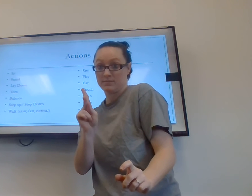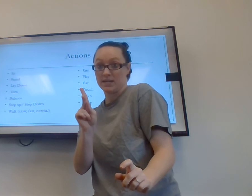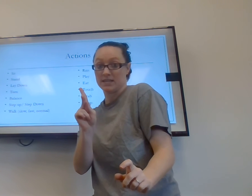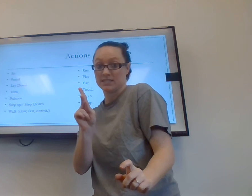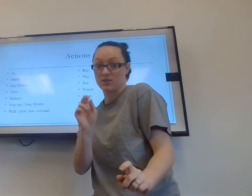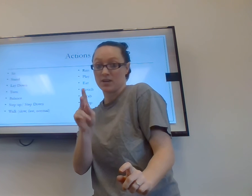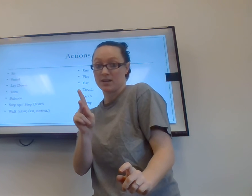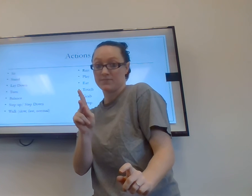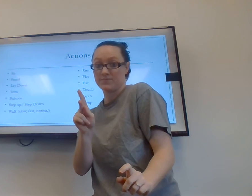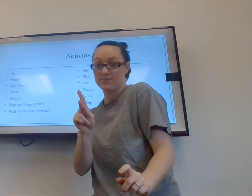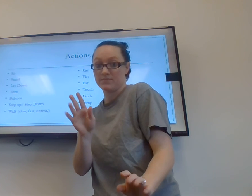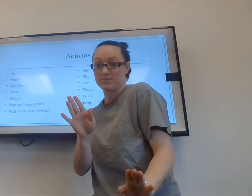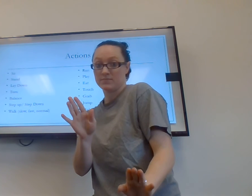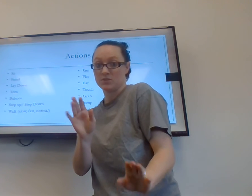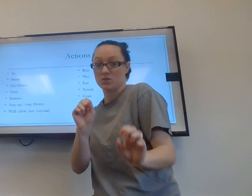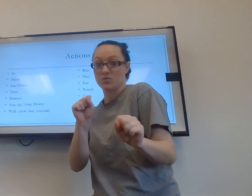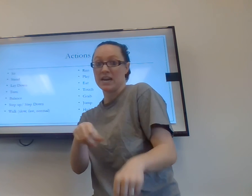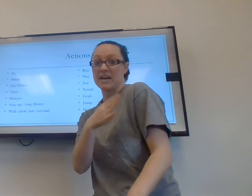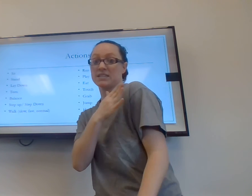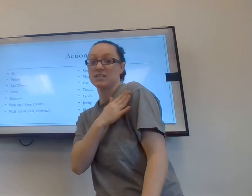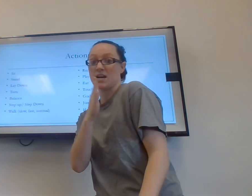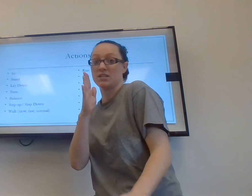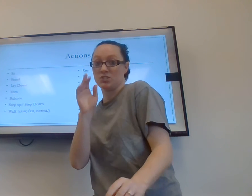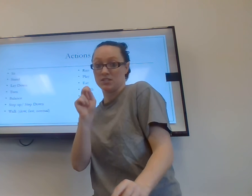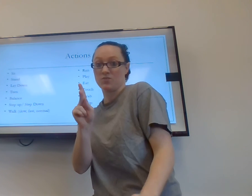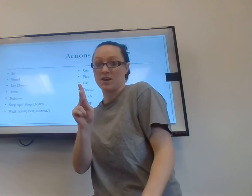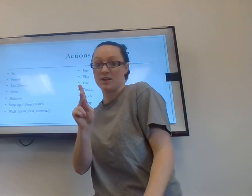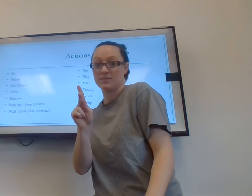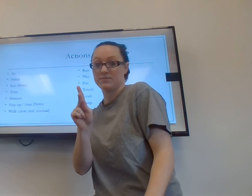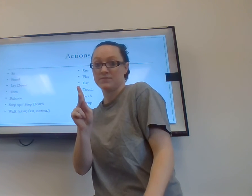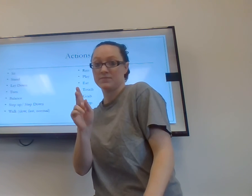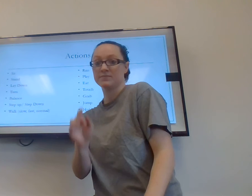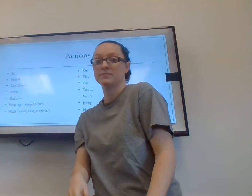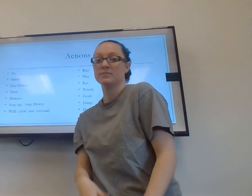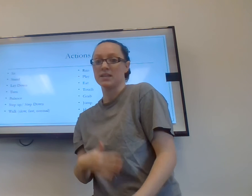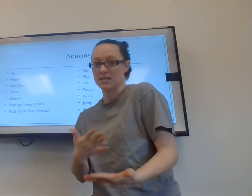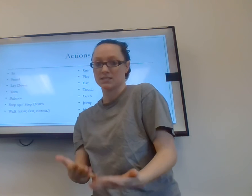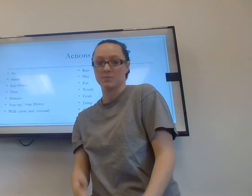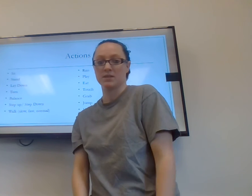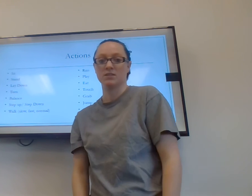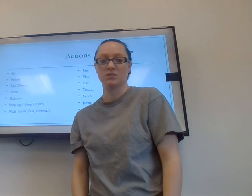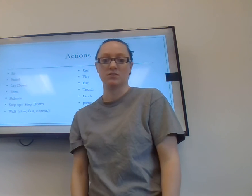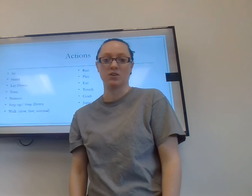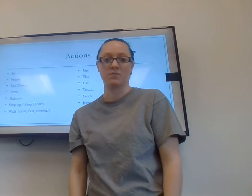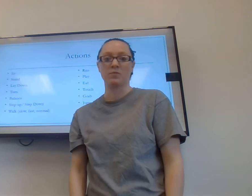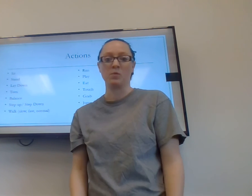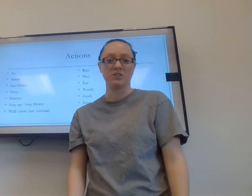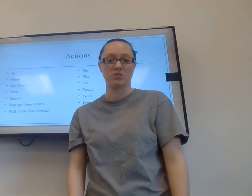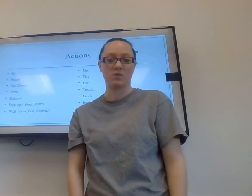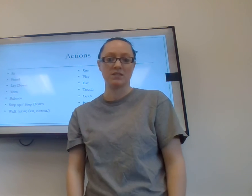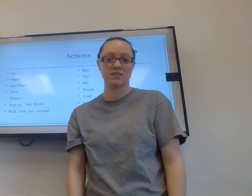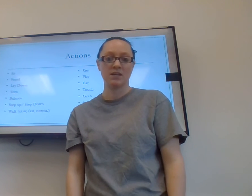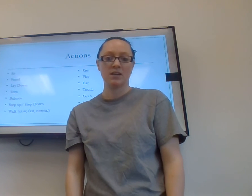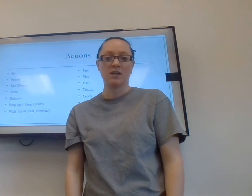And is that okay? So can I touch? Is that okay? And that's something that, you know, for permission